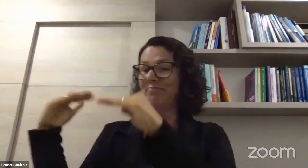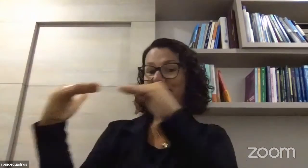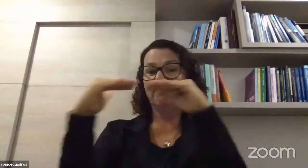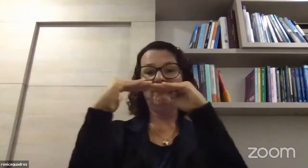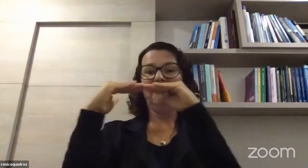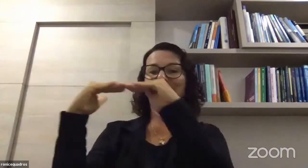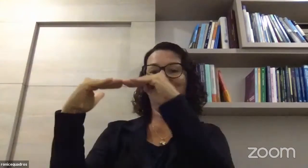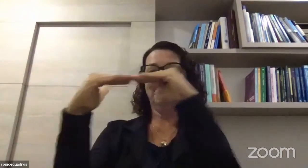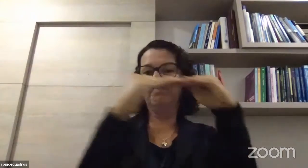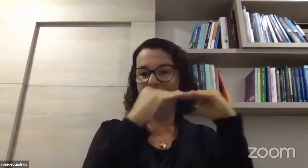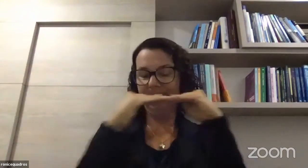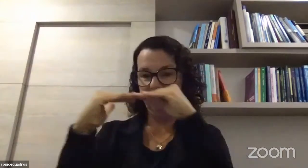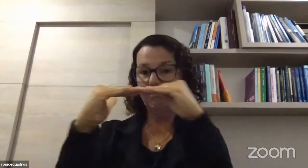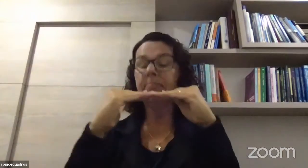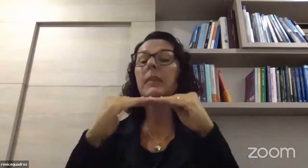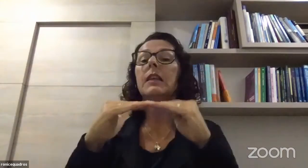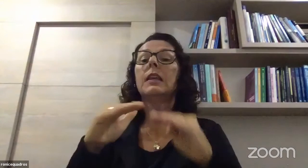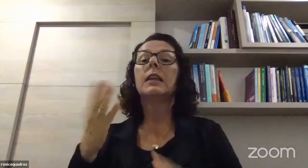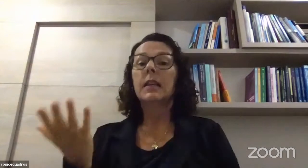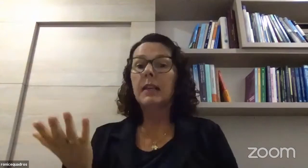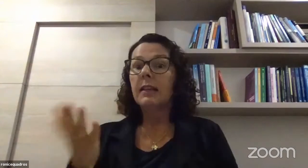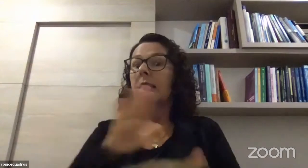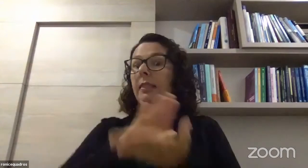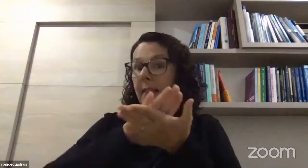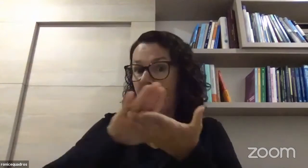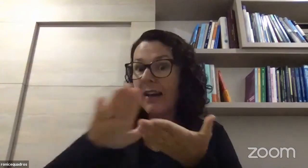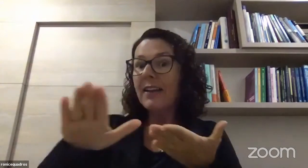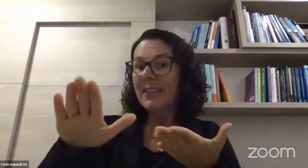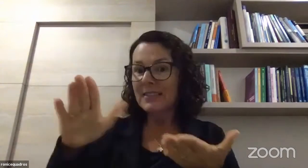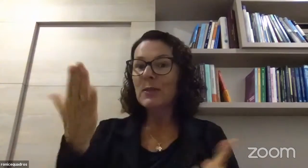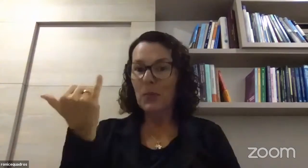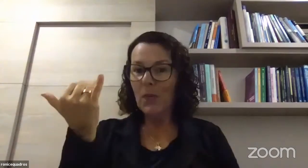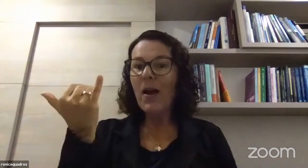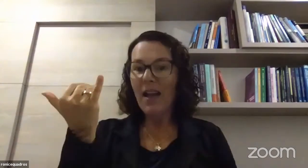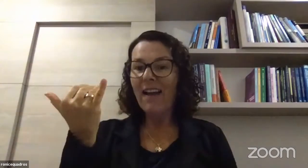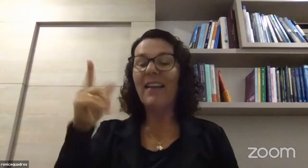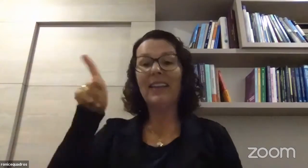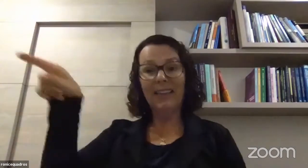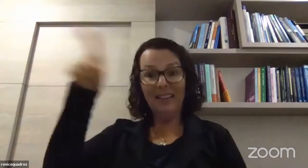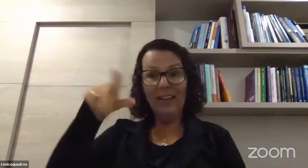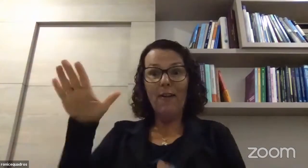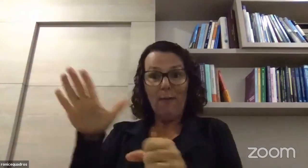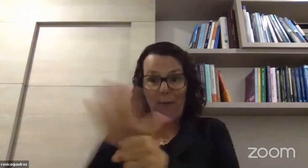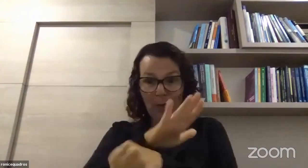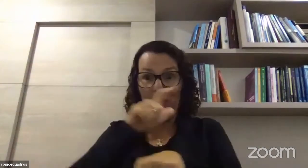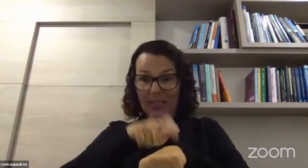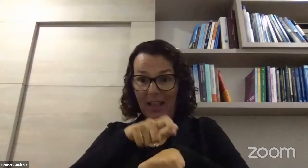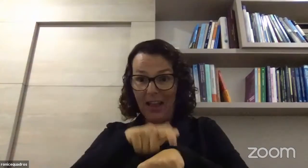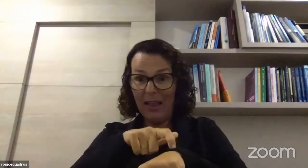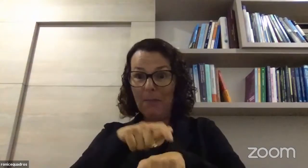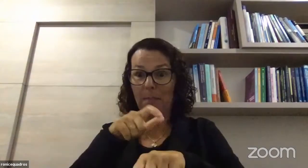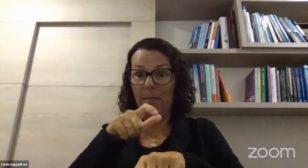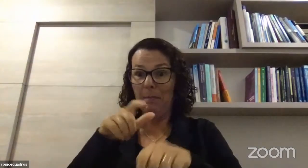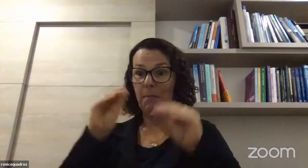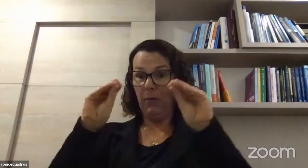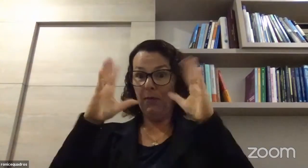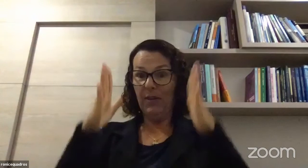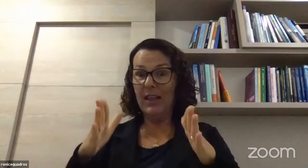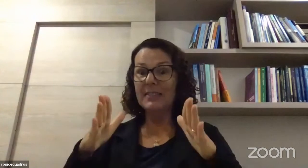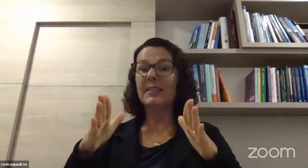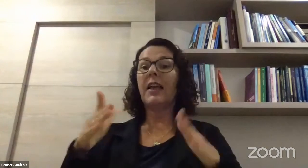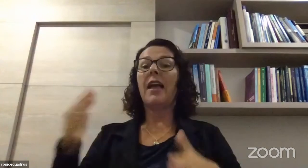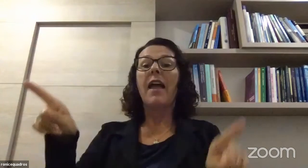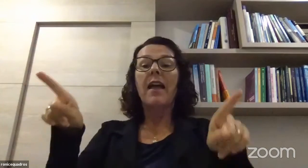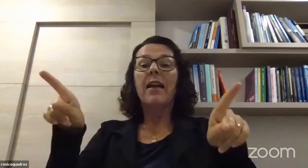as a full-time professor. They're all my colleagues. And it's nice because they're